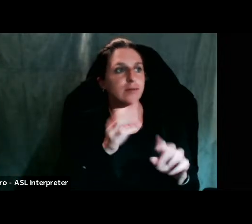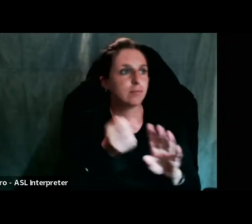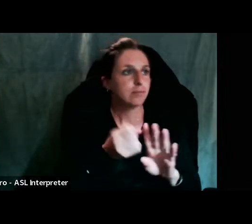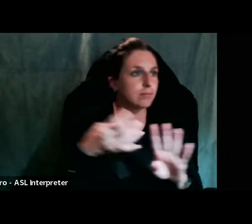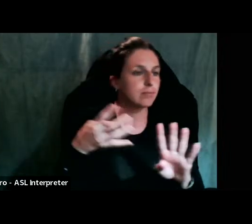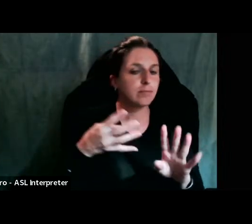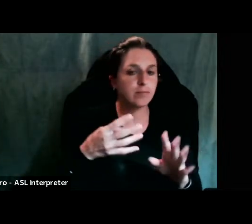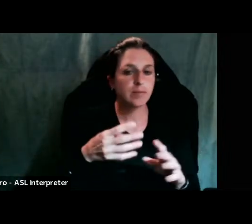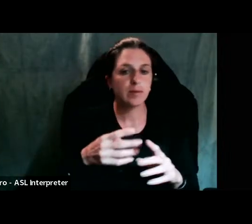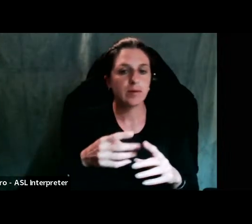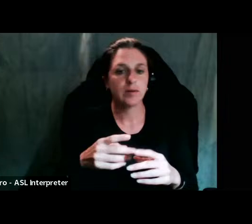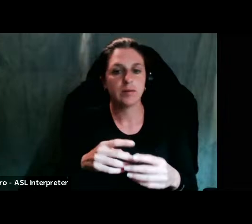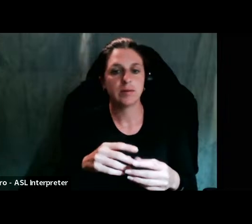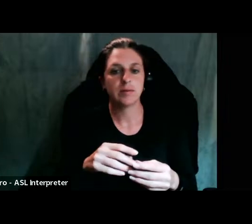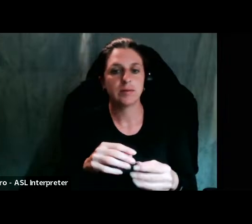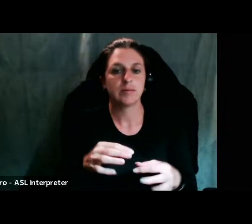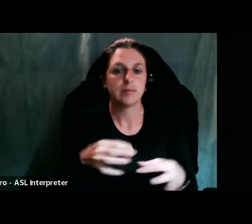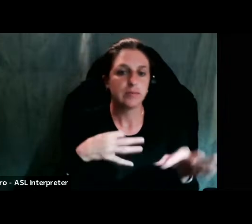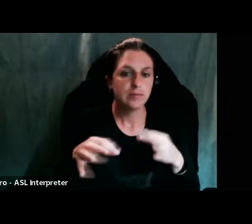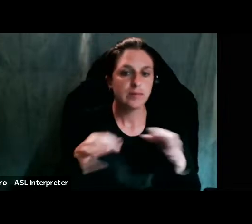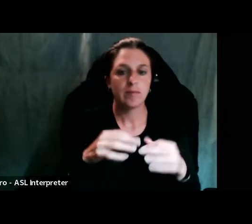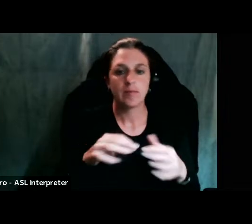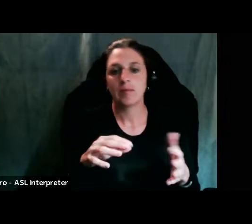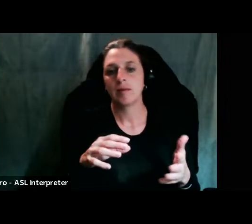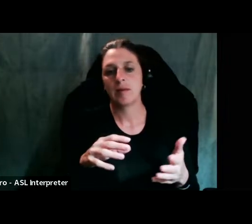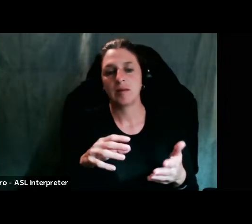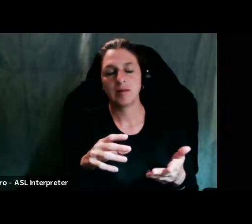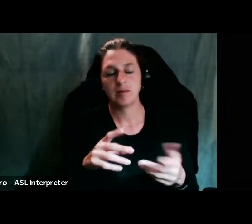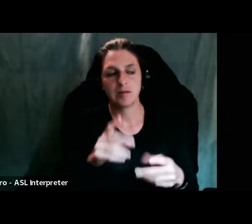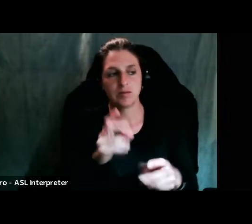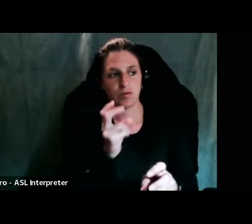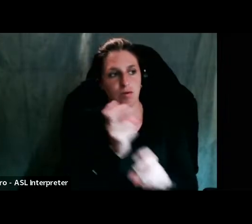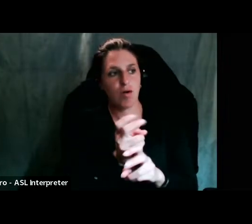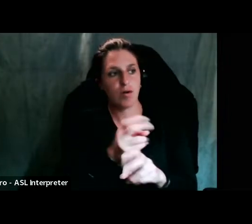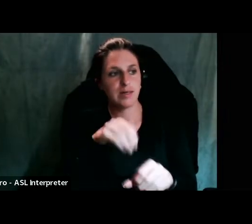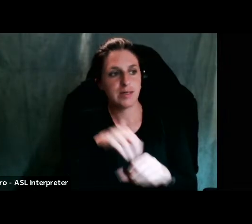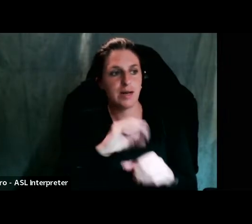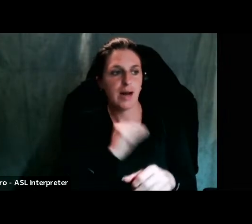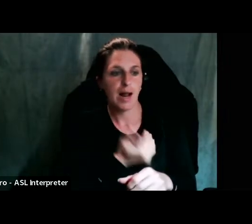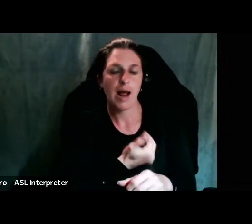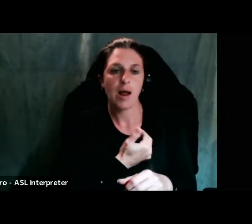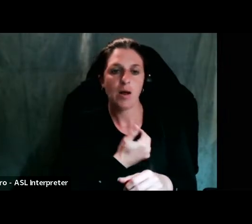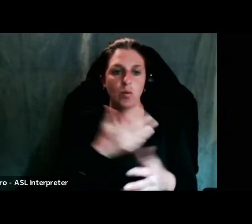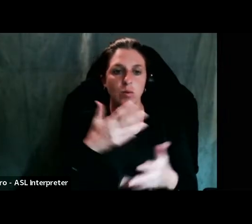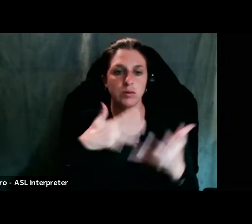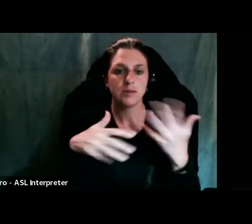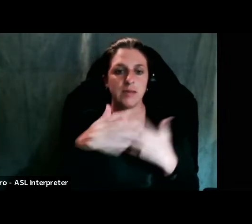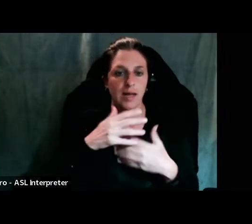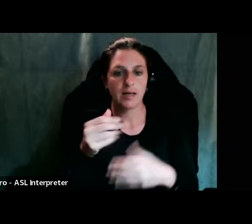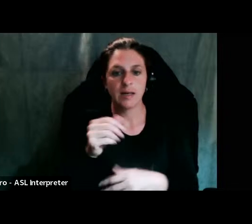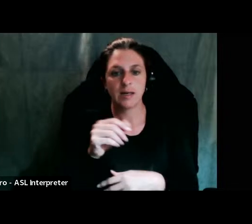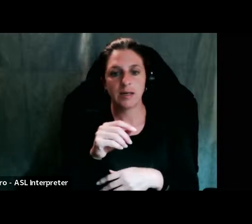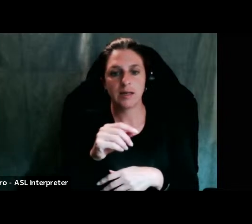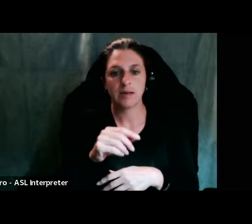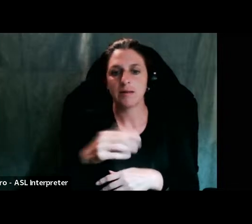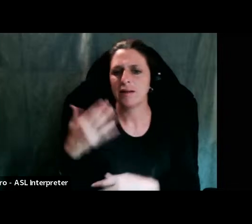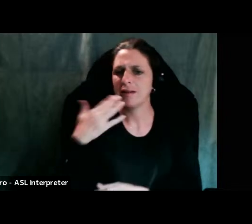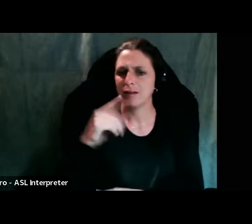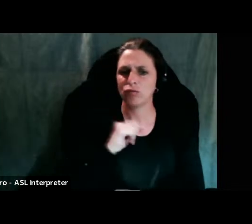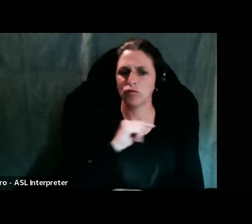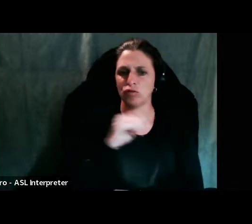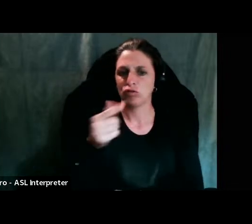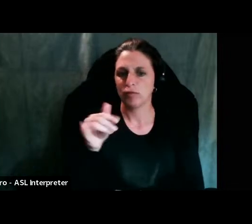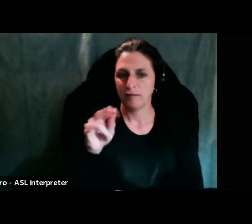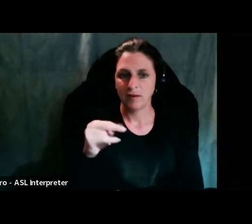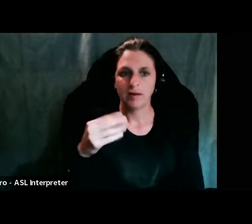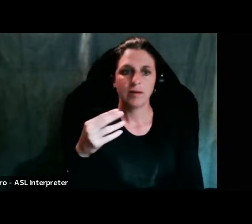the downer. So thank you, Trustee Griffin. I echo what you're saying. I always